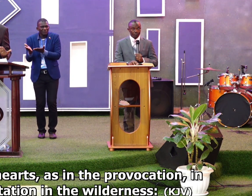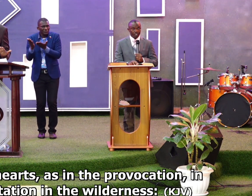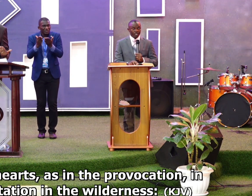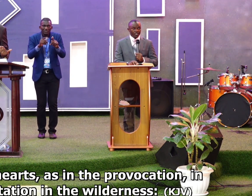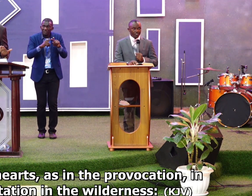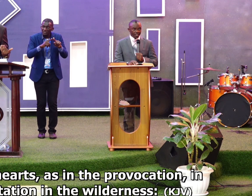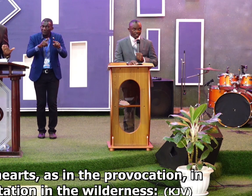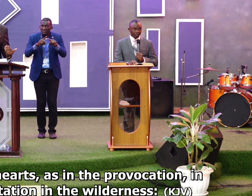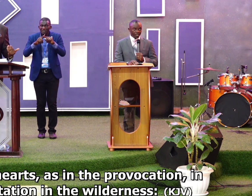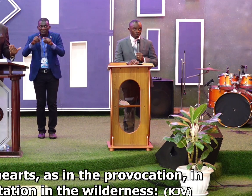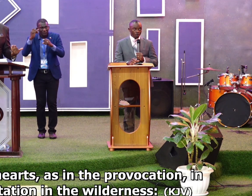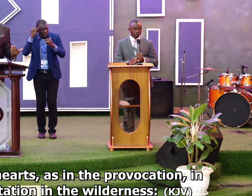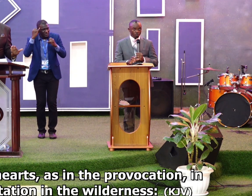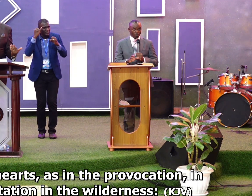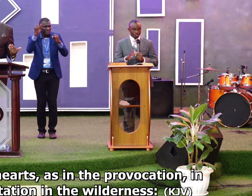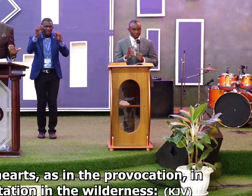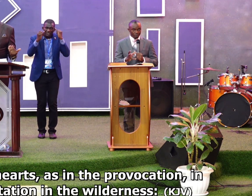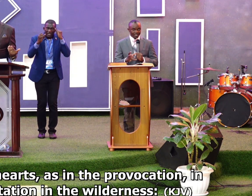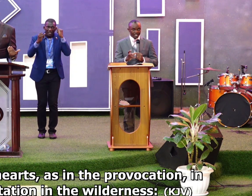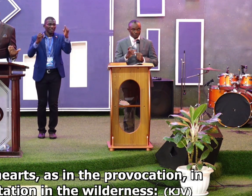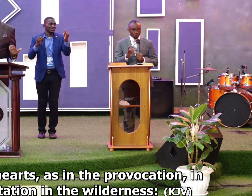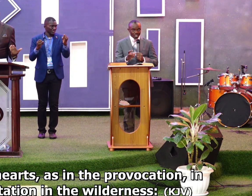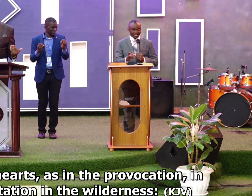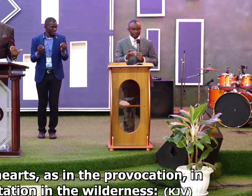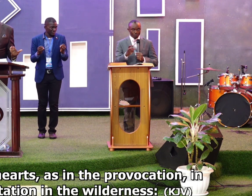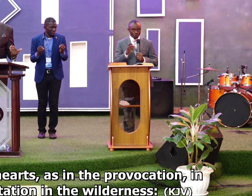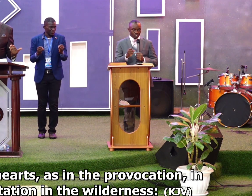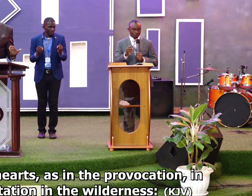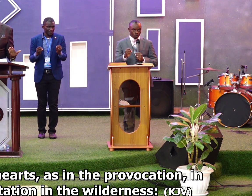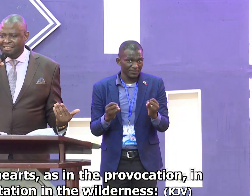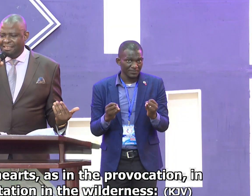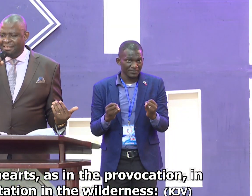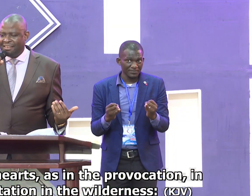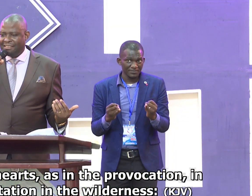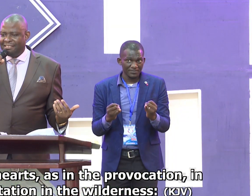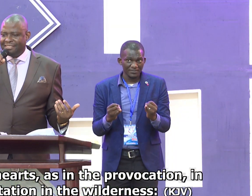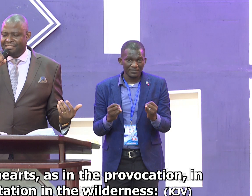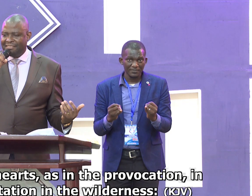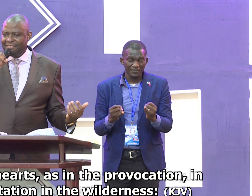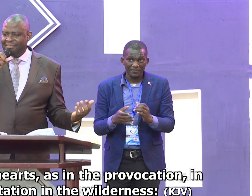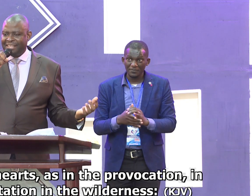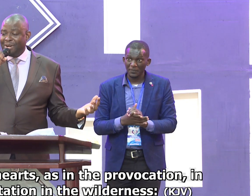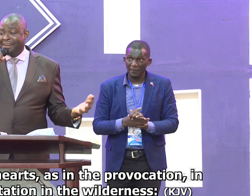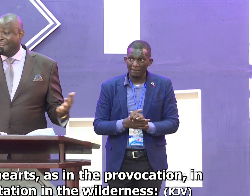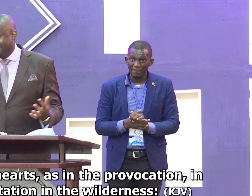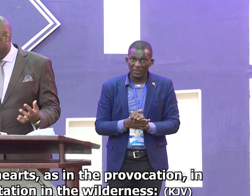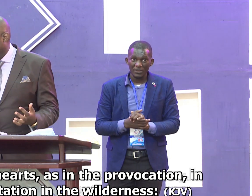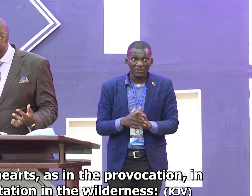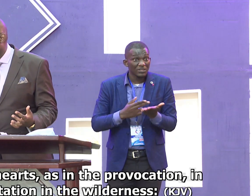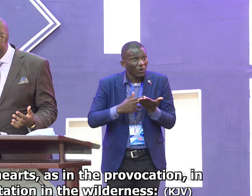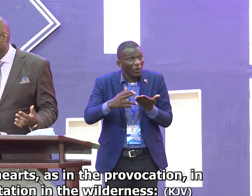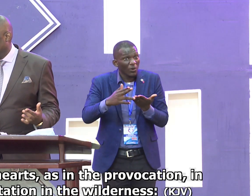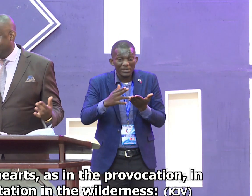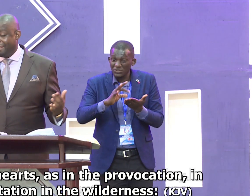force. Ye taberawo lwa bulimba atandika okuleeta ebirowoozo ebirungi ebiteeso. Tawakana